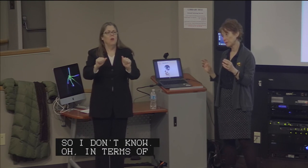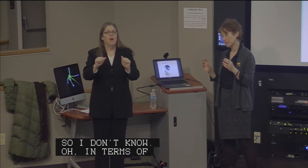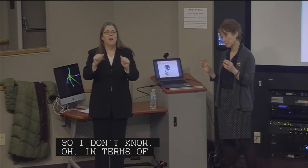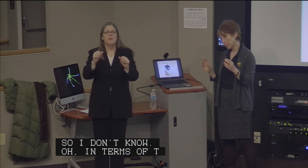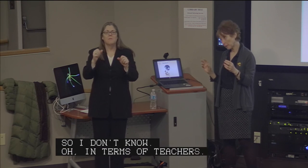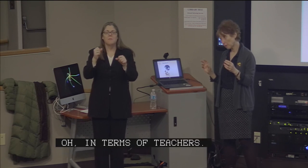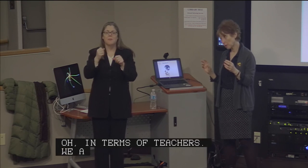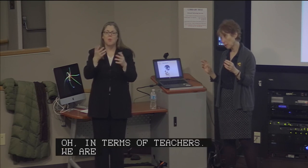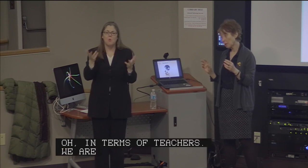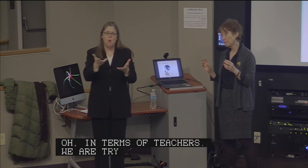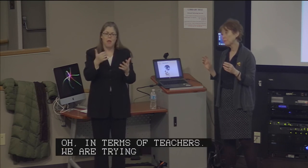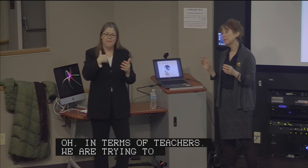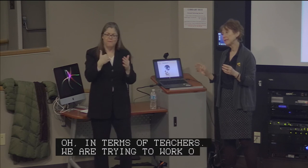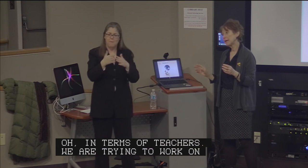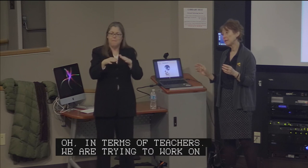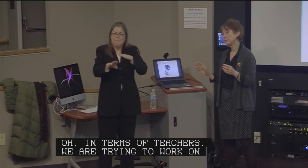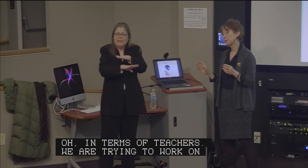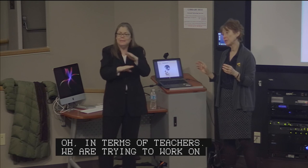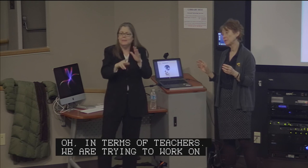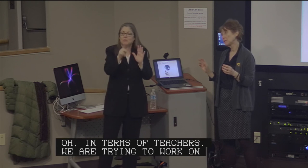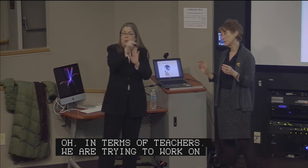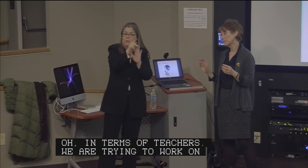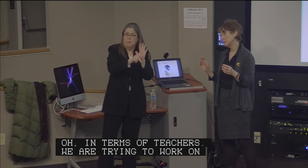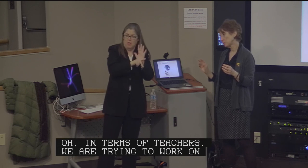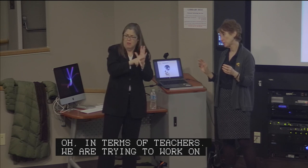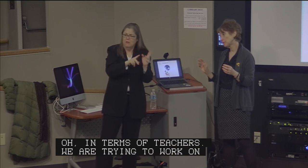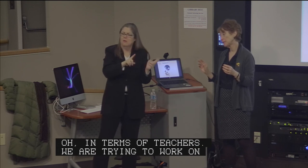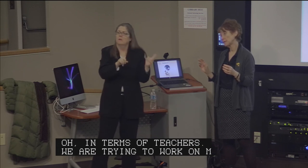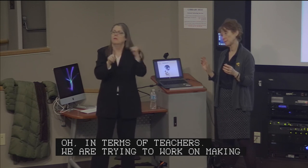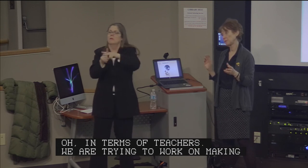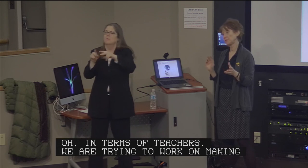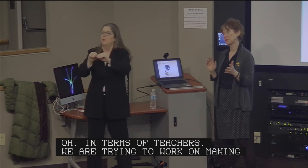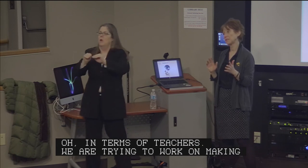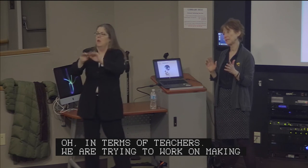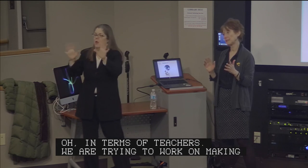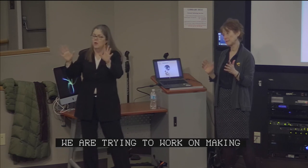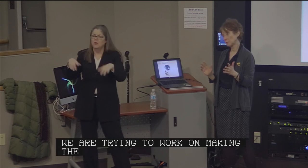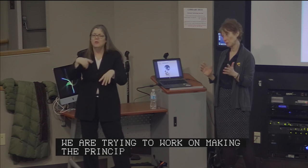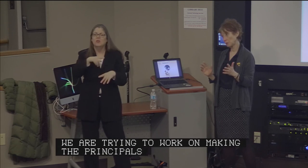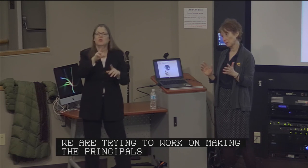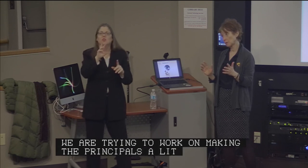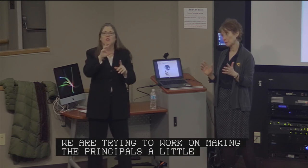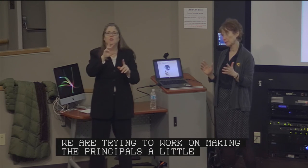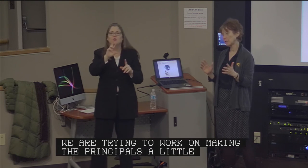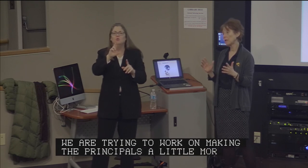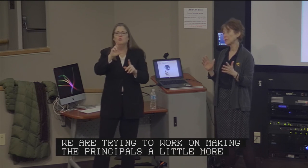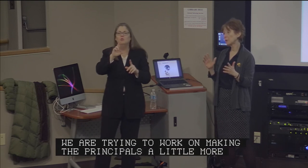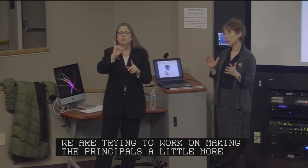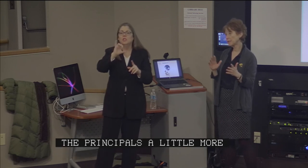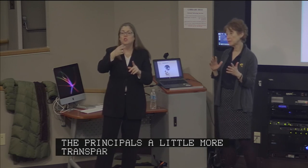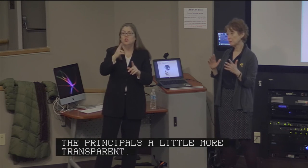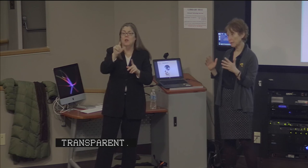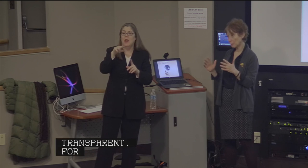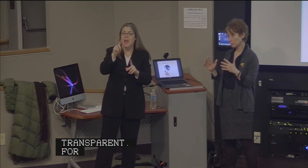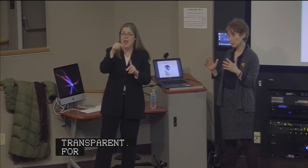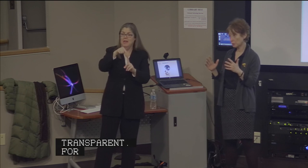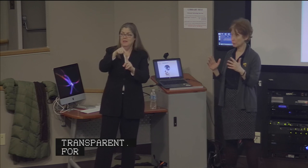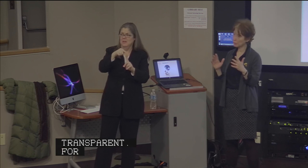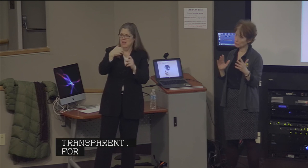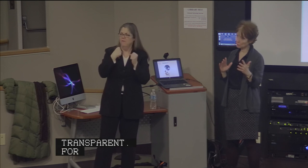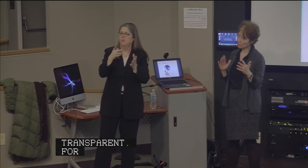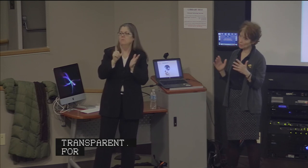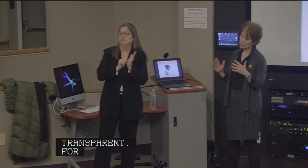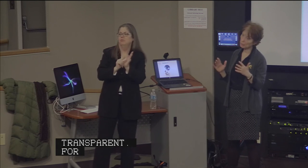more transparent. For analogy, Lindsay Richland has produced, I think, some good articles trying to help